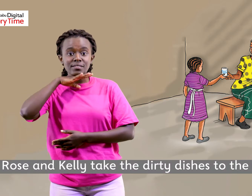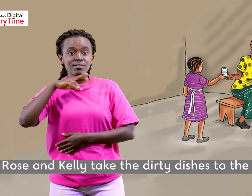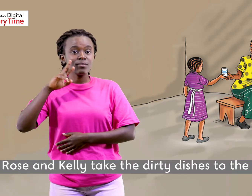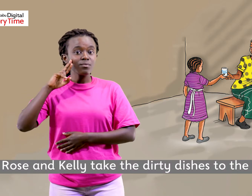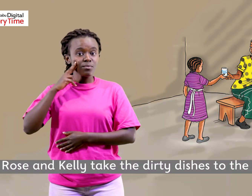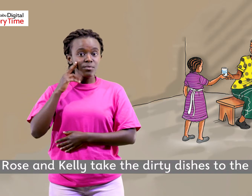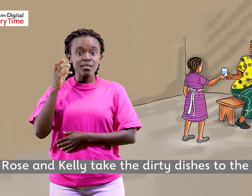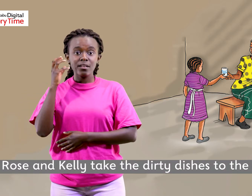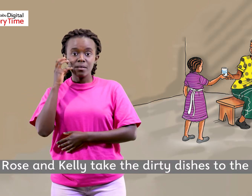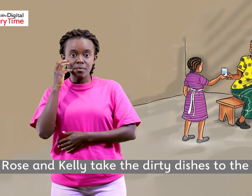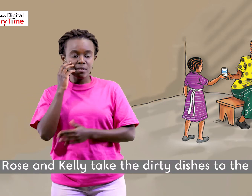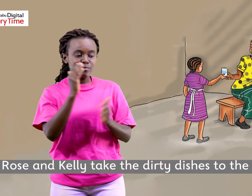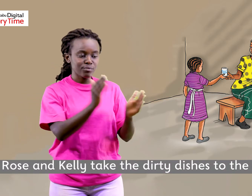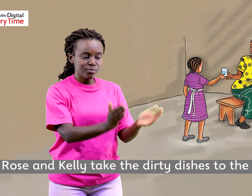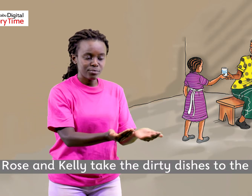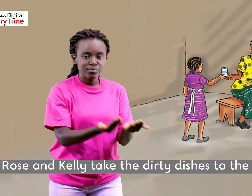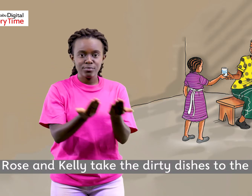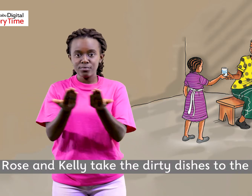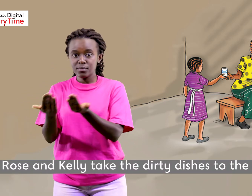Rose and Kelly take the dirty dishes to the kitchen.